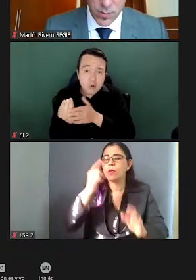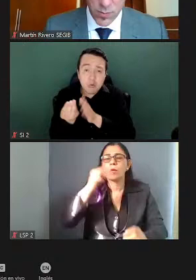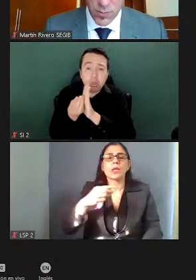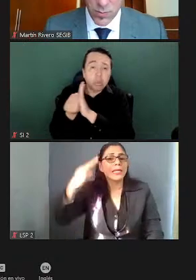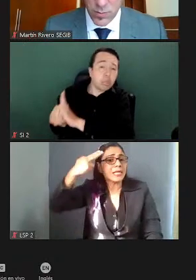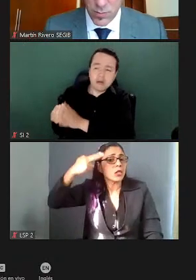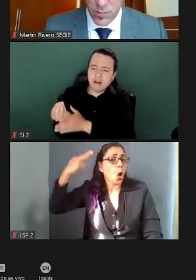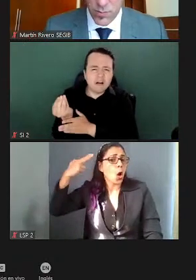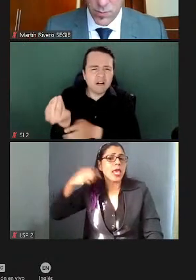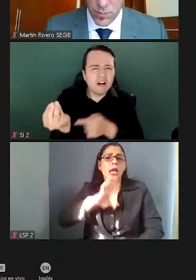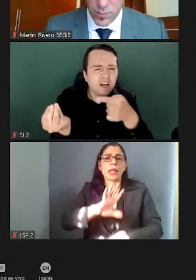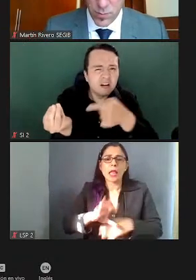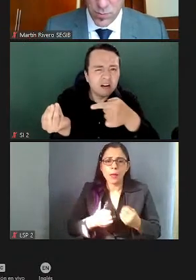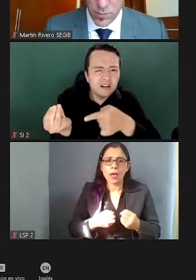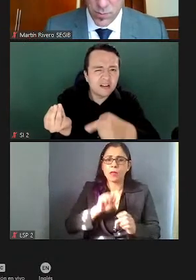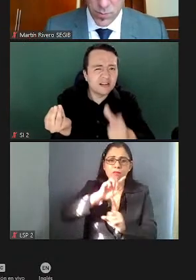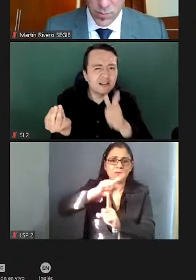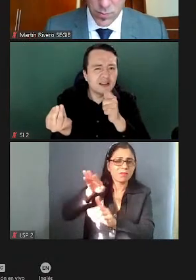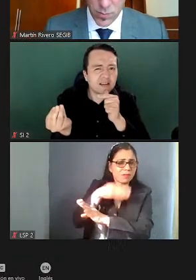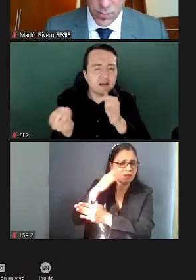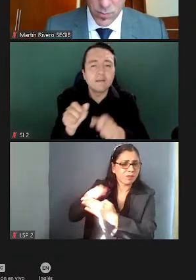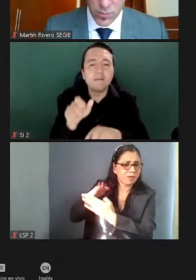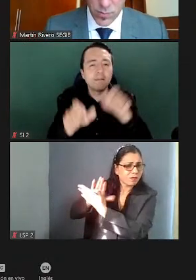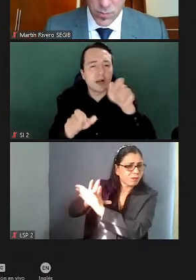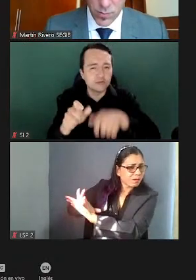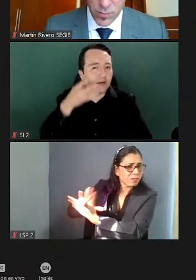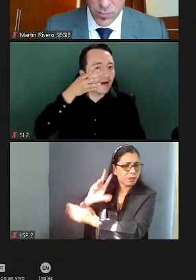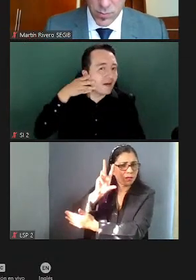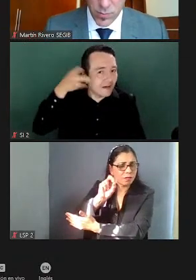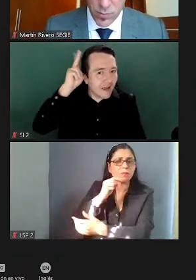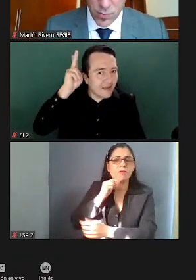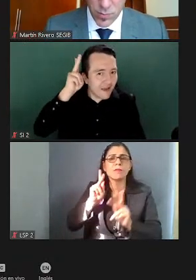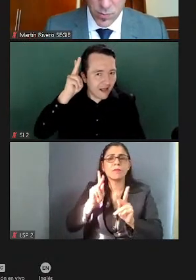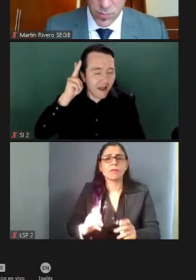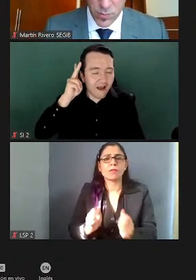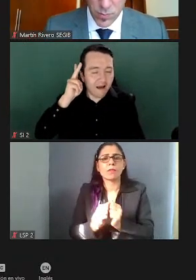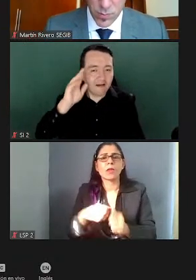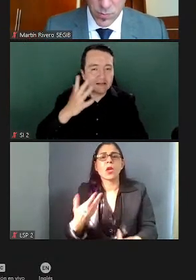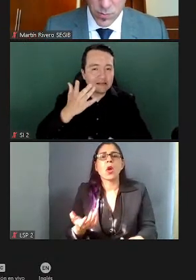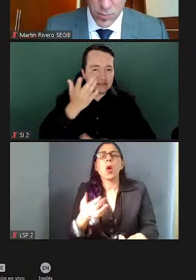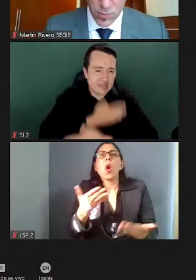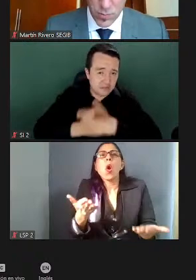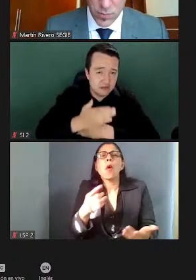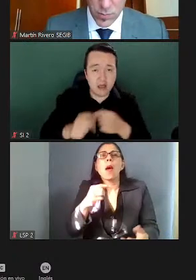discriminated such as indigenous persons with disabilities